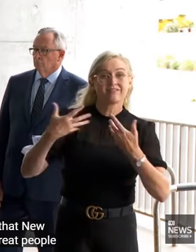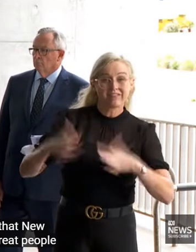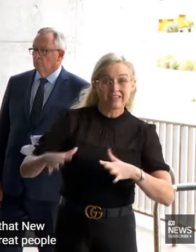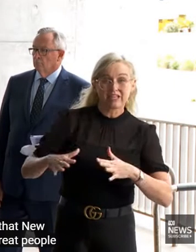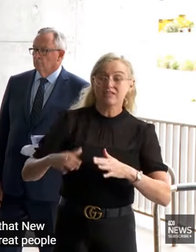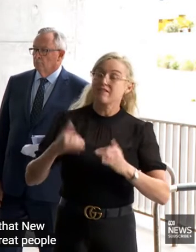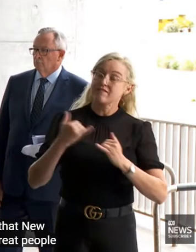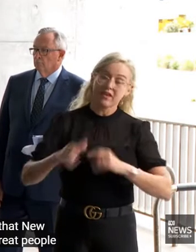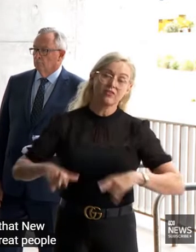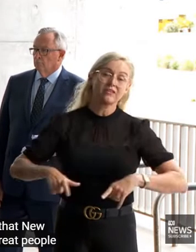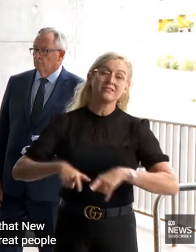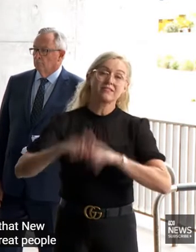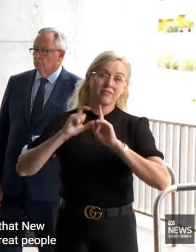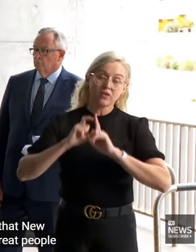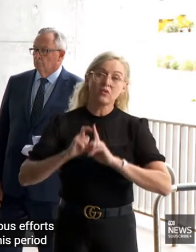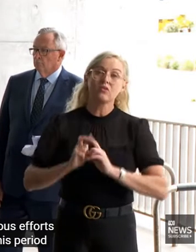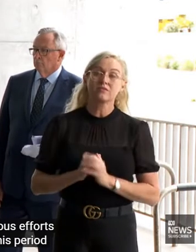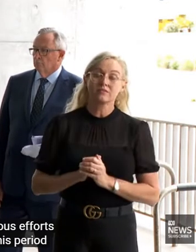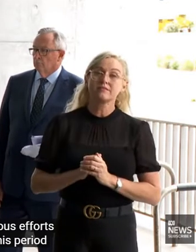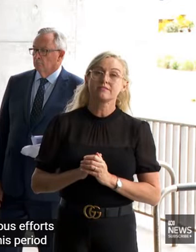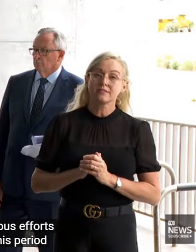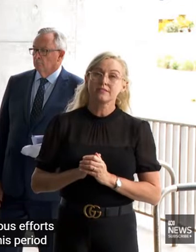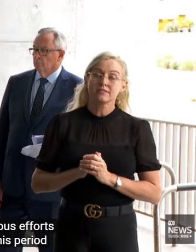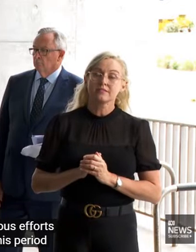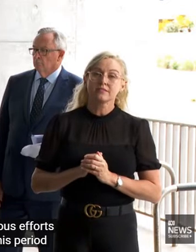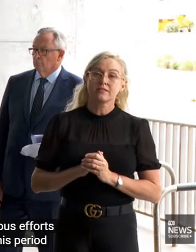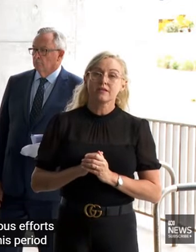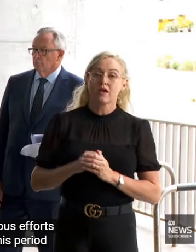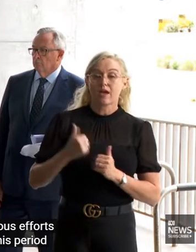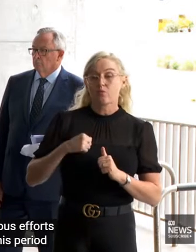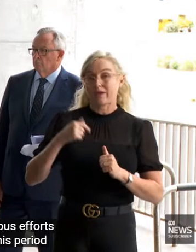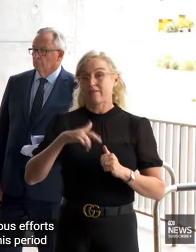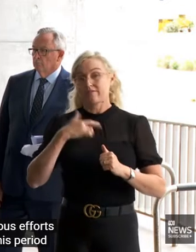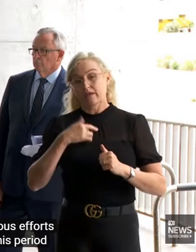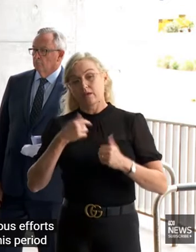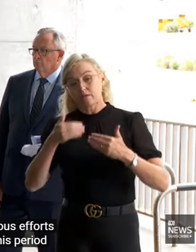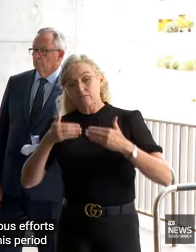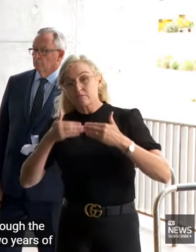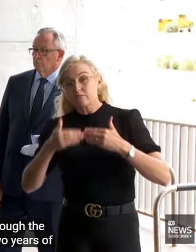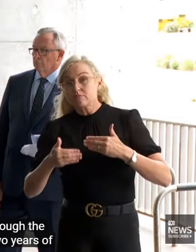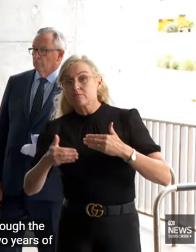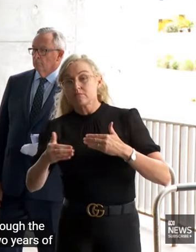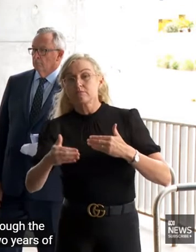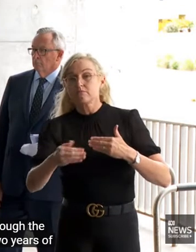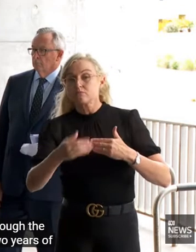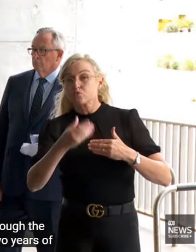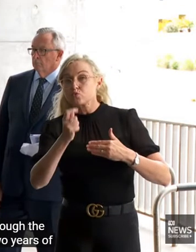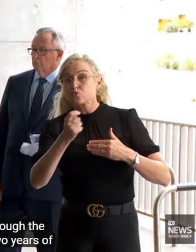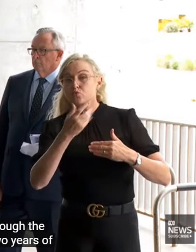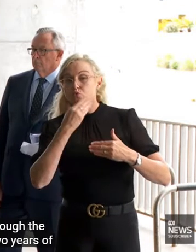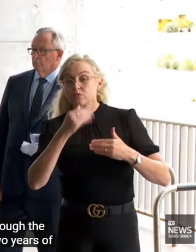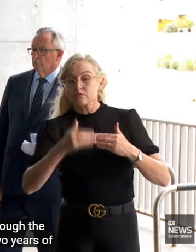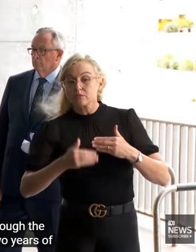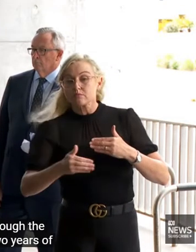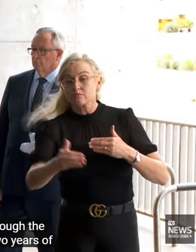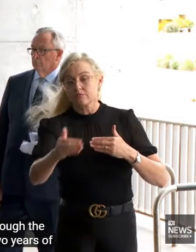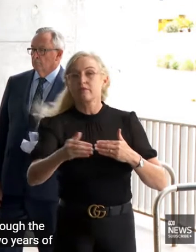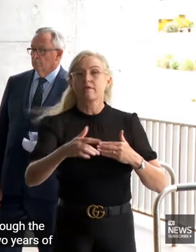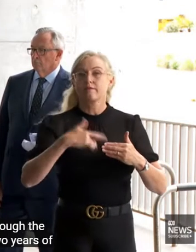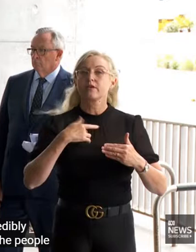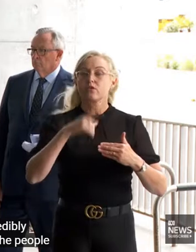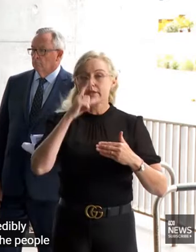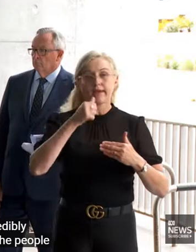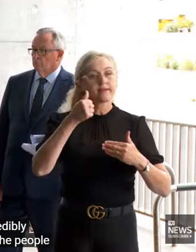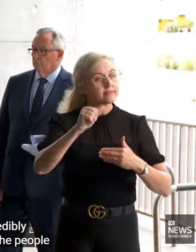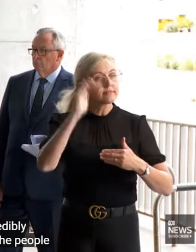an incredibly challenging time for the people of our state, and we have complete confidence as we head into Christmas that New South Wales will come